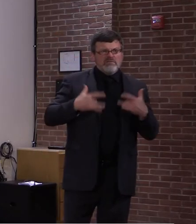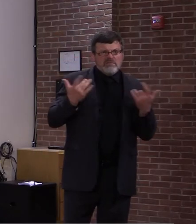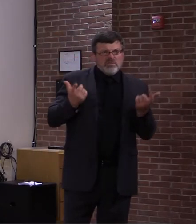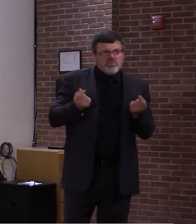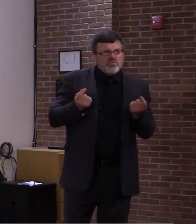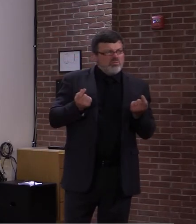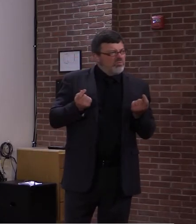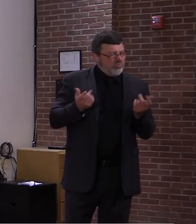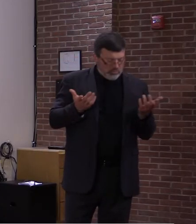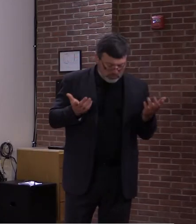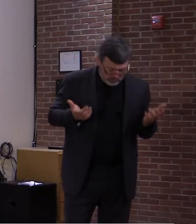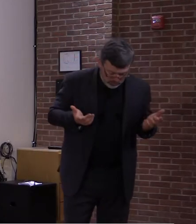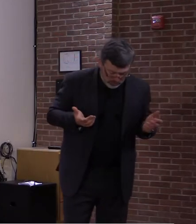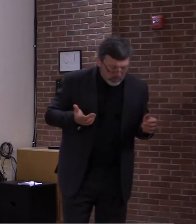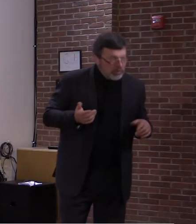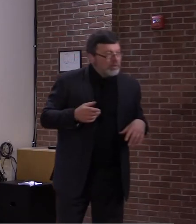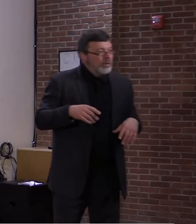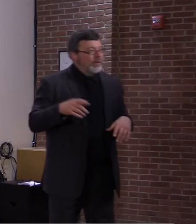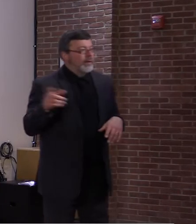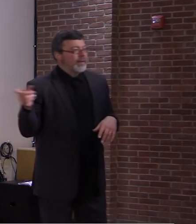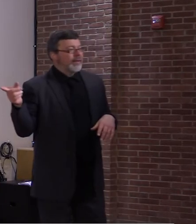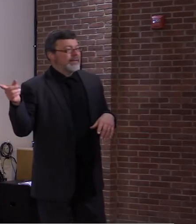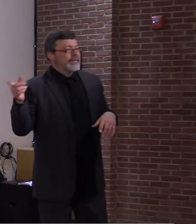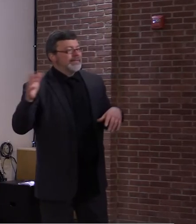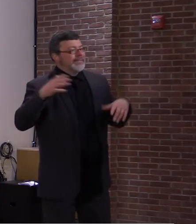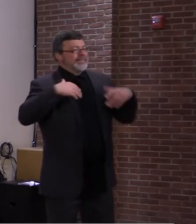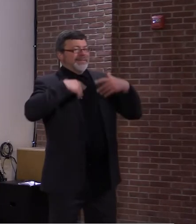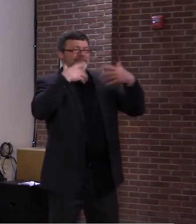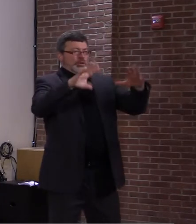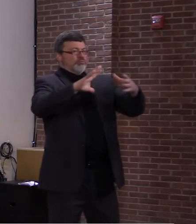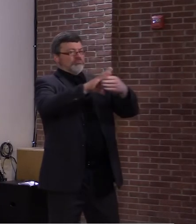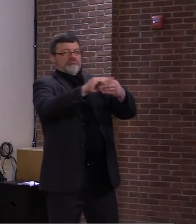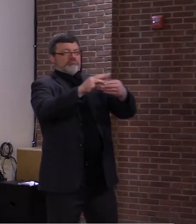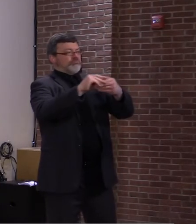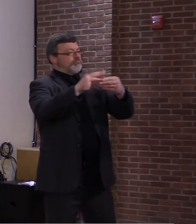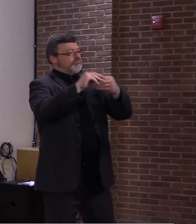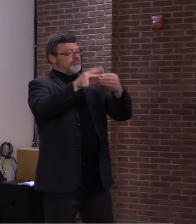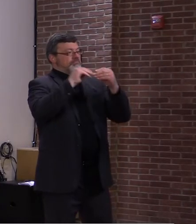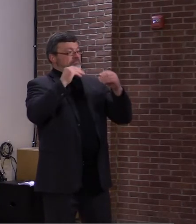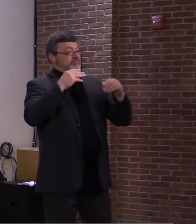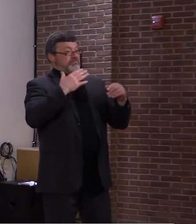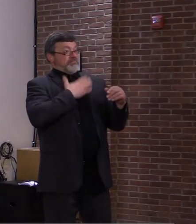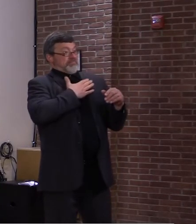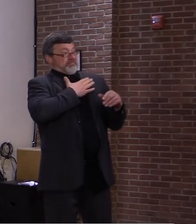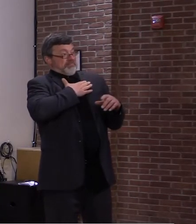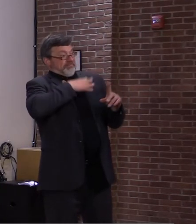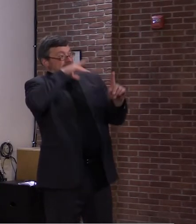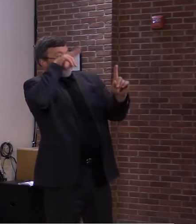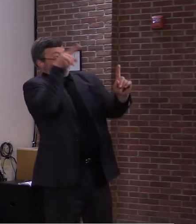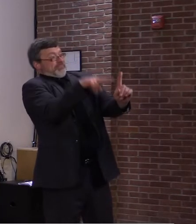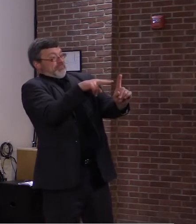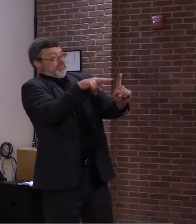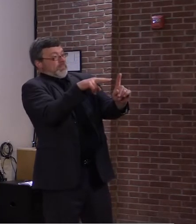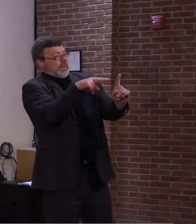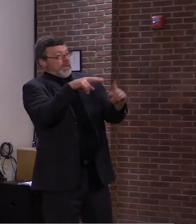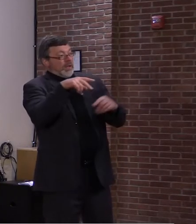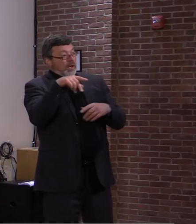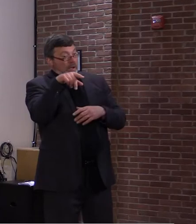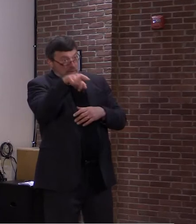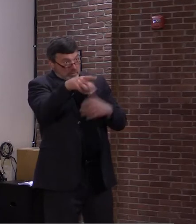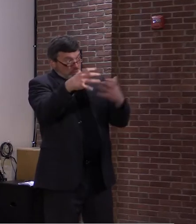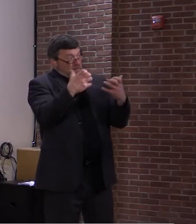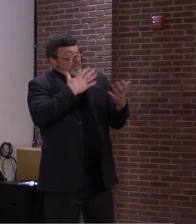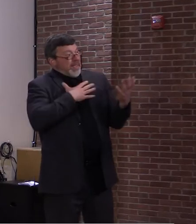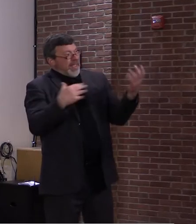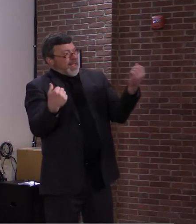I'm not supporting it, or would you be waiting until then? Again, I've said, from my standpoint, it's got to come back. For my support, it's got to come back